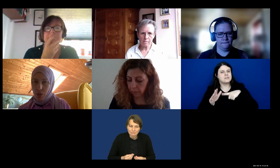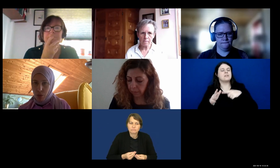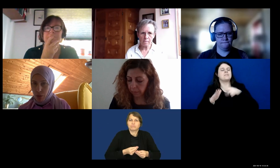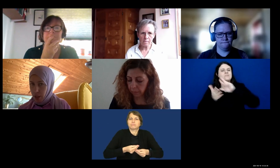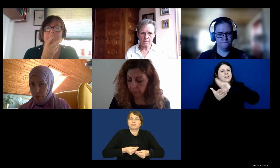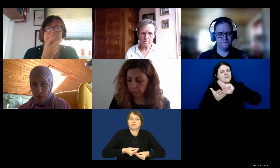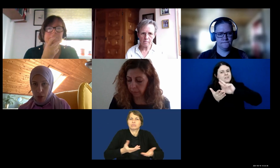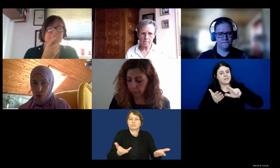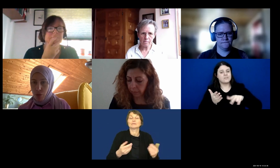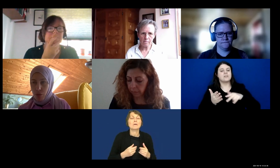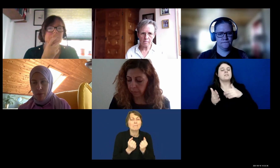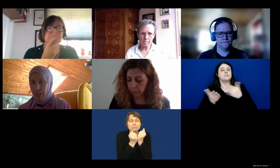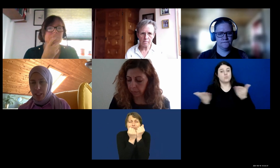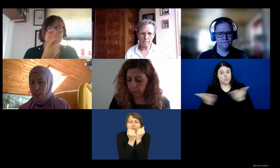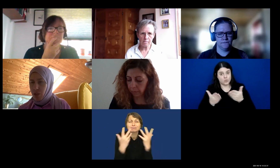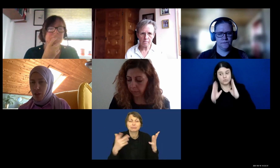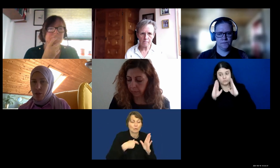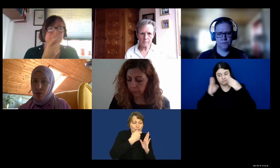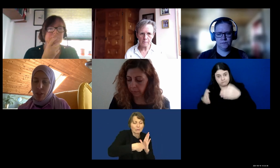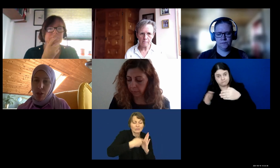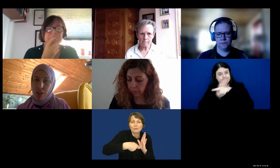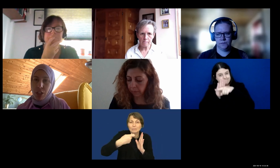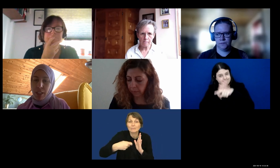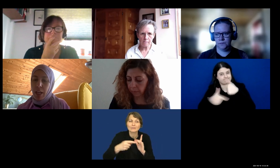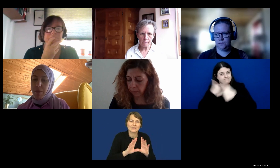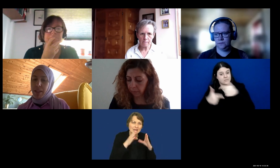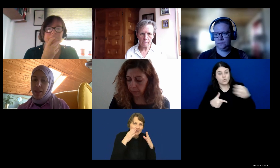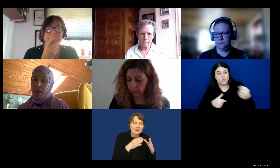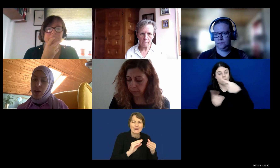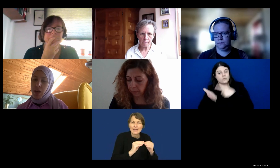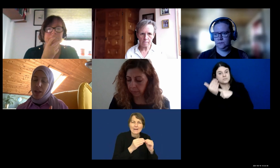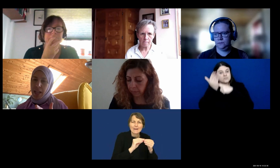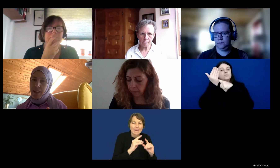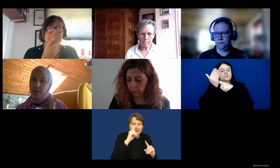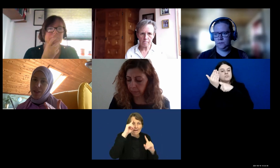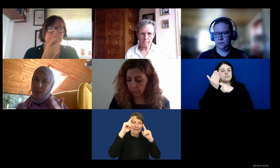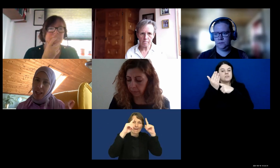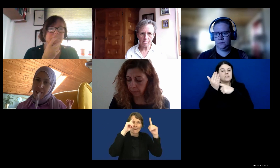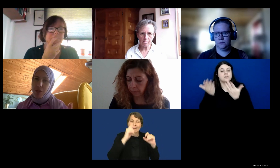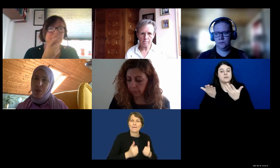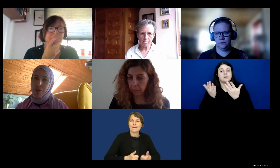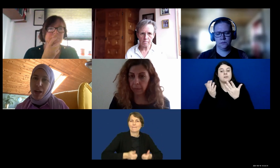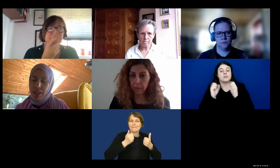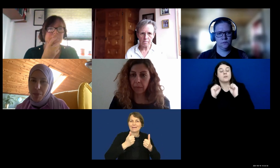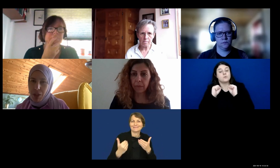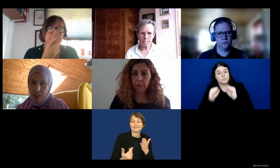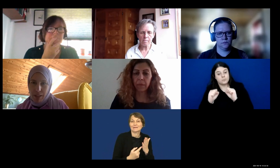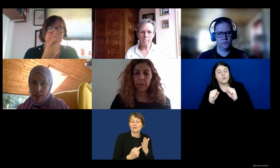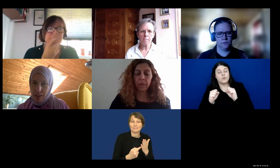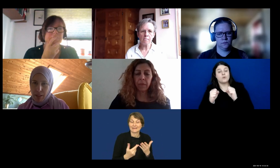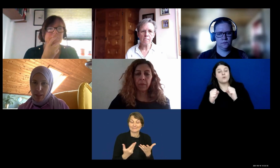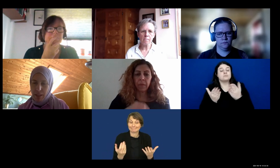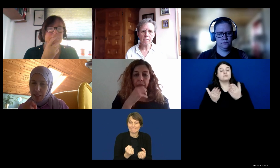on new facilities or new technologies, but they can't get into the market